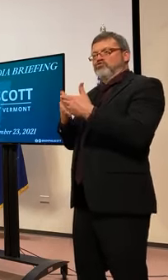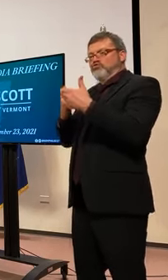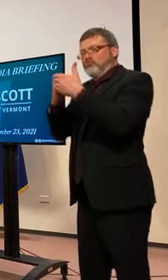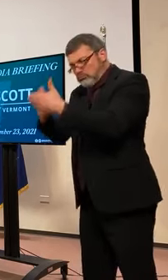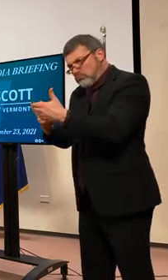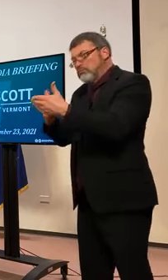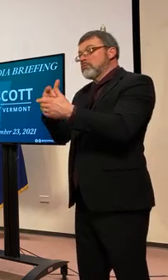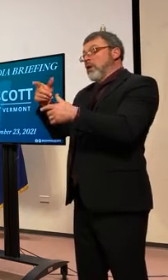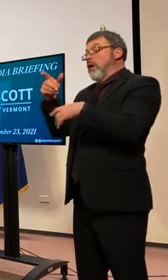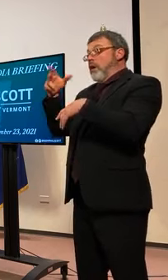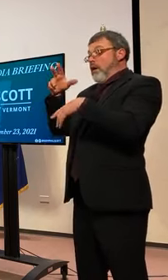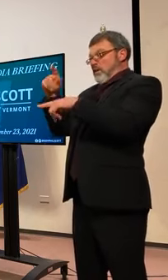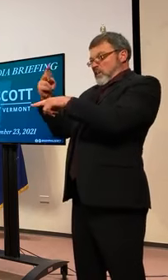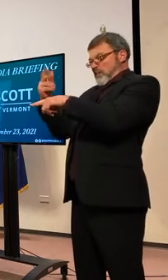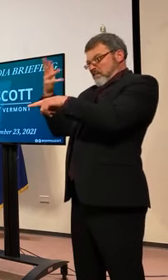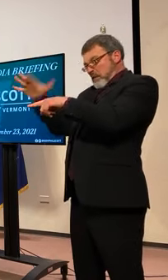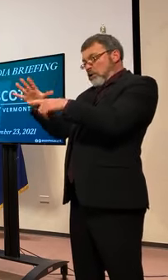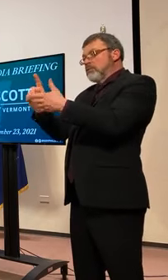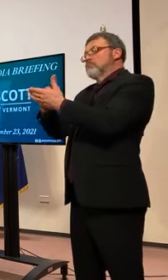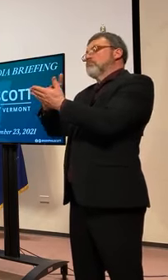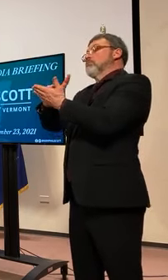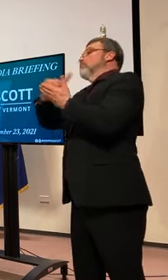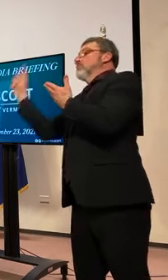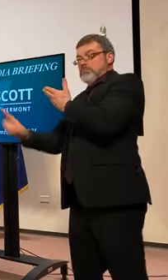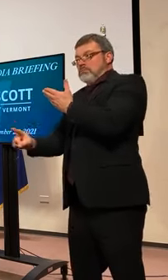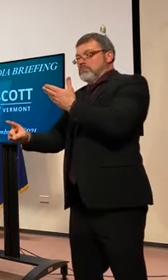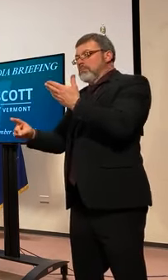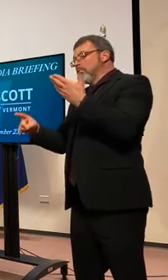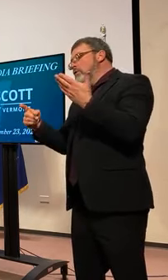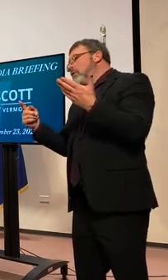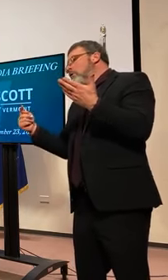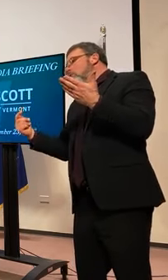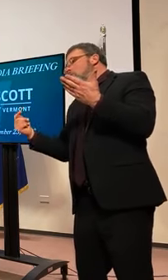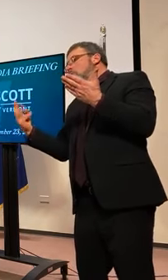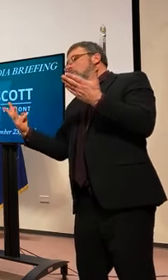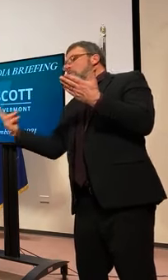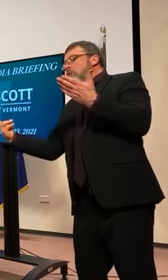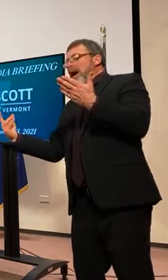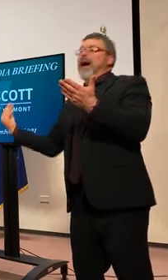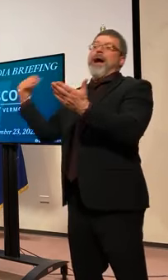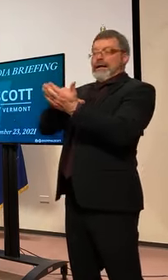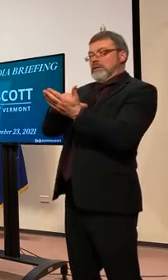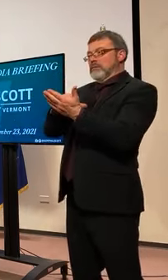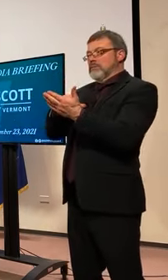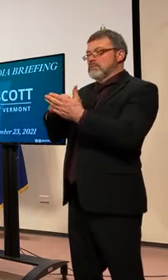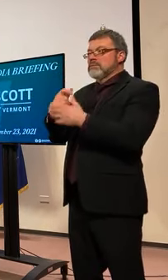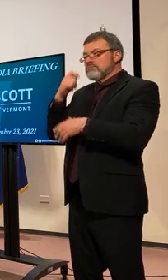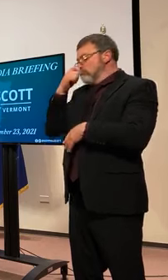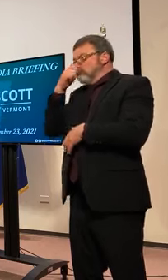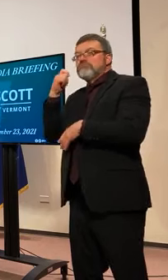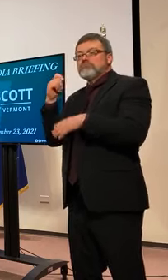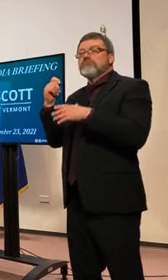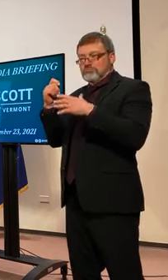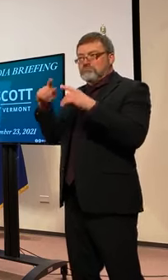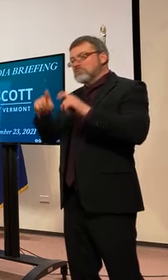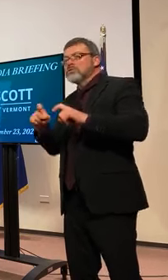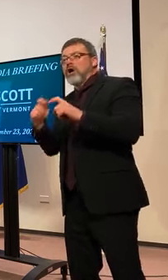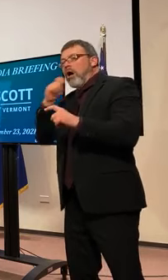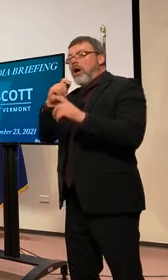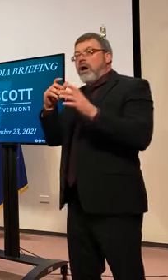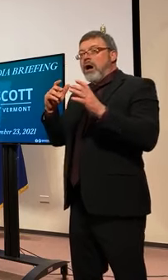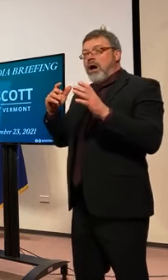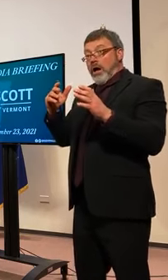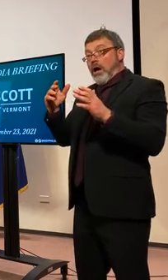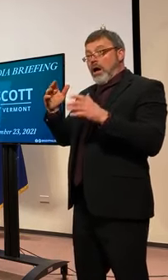at higher risk are coming to your Thanksgiving table, consider wearing a mask when you're not eating to lower the risk of